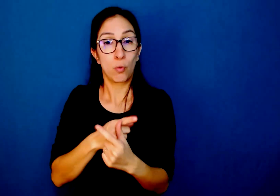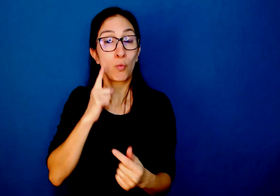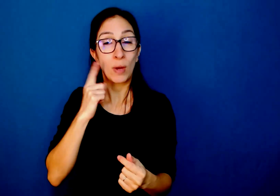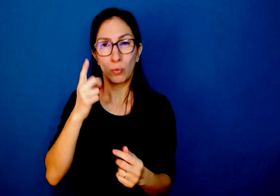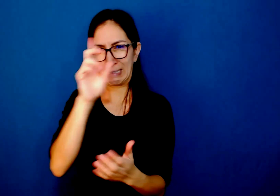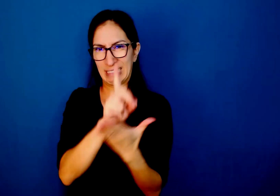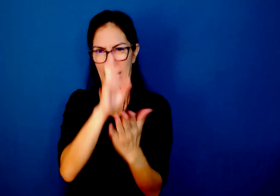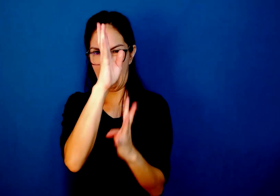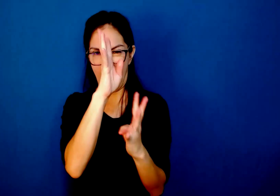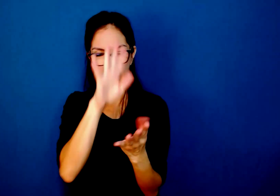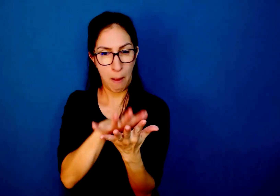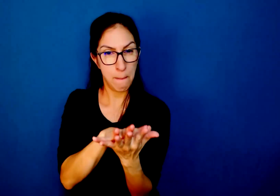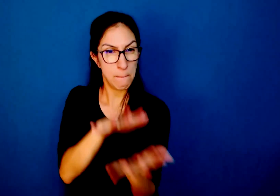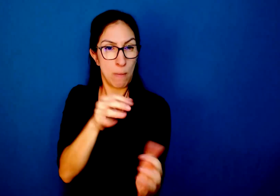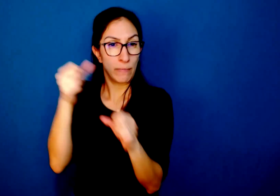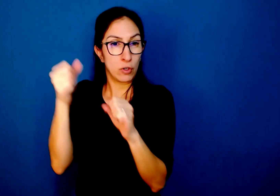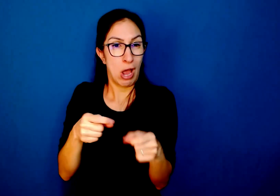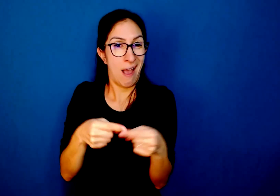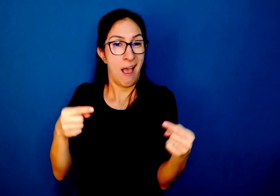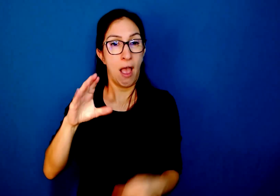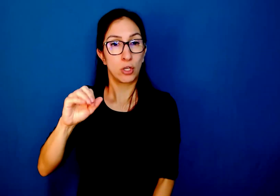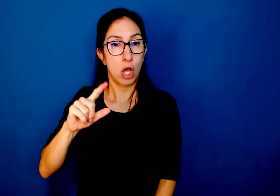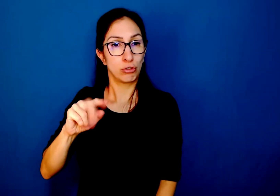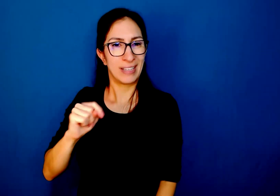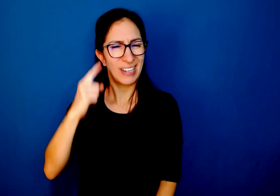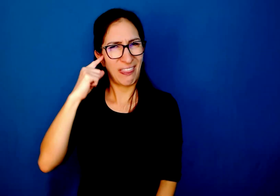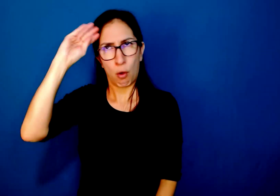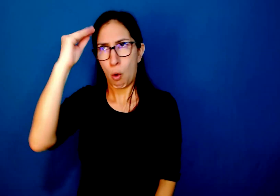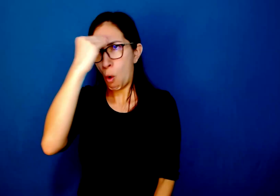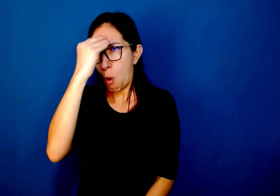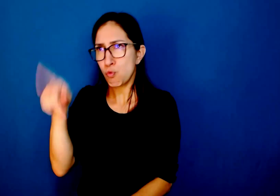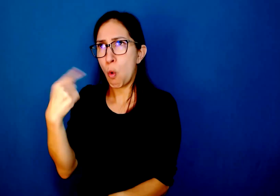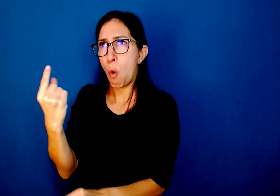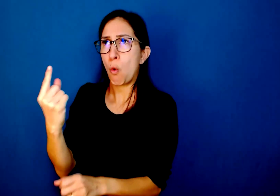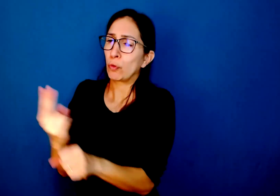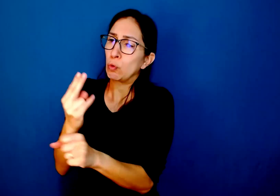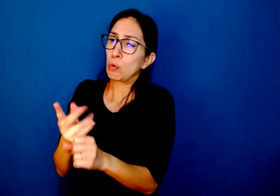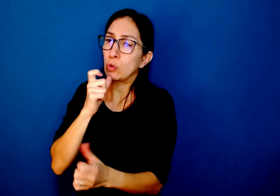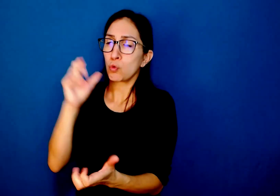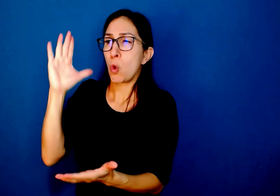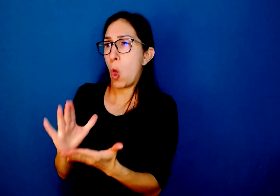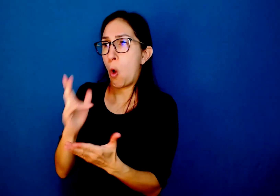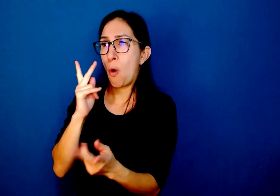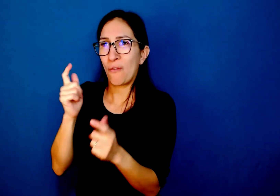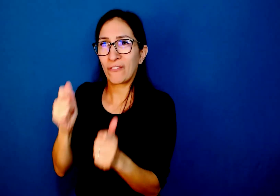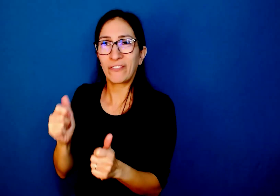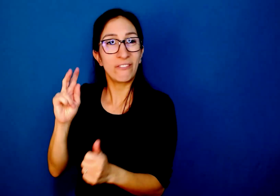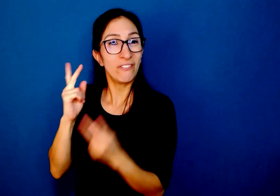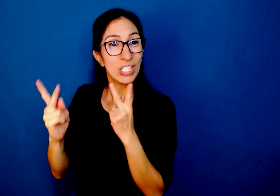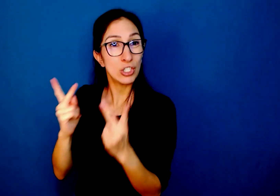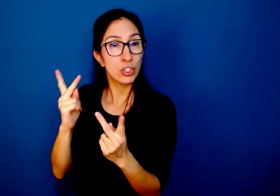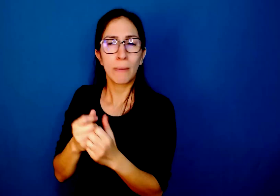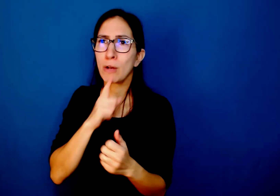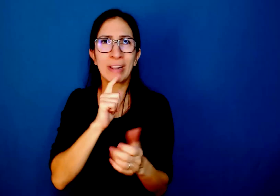we might be thinking specifically of users with low vision, but that contrast is going to help anyone who's outside on a dim screen in bright